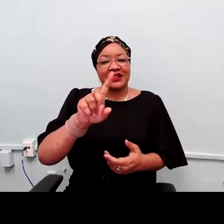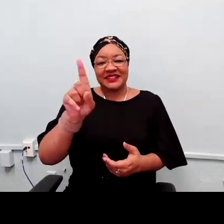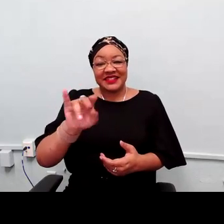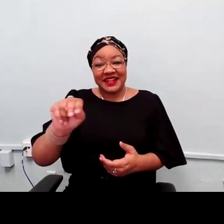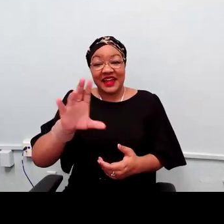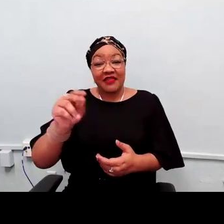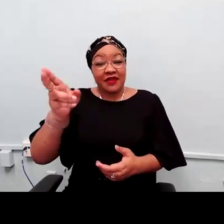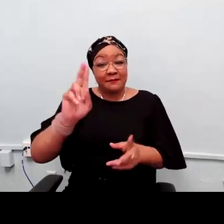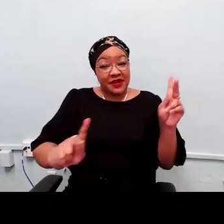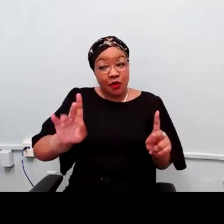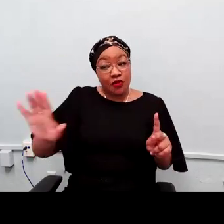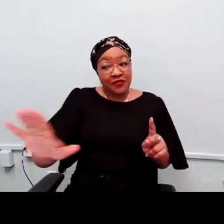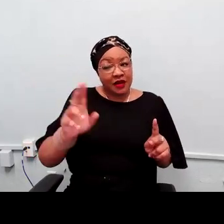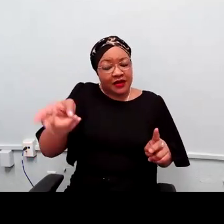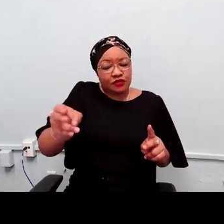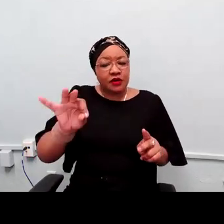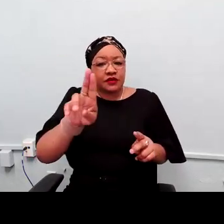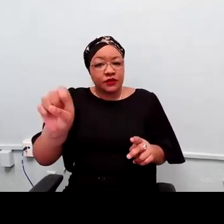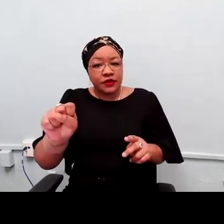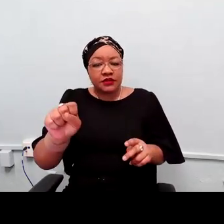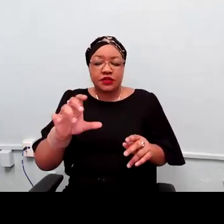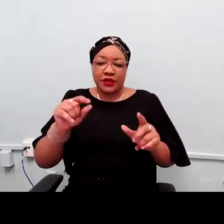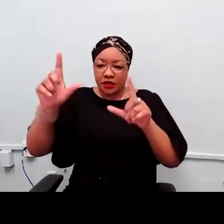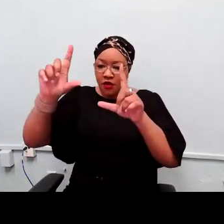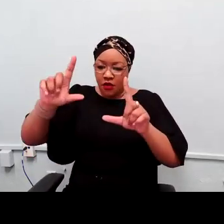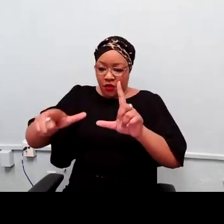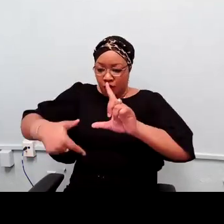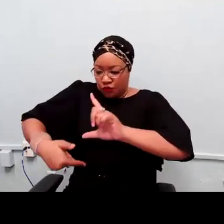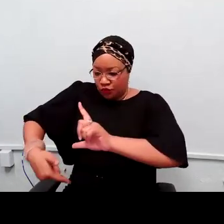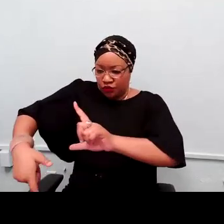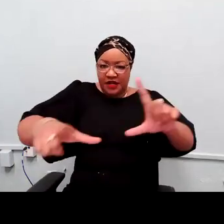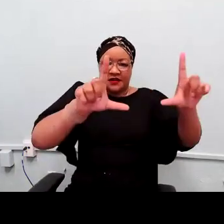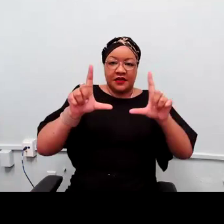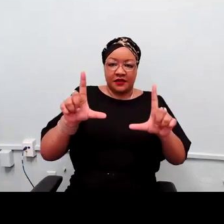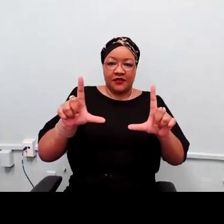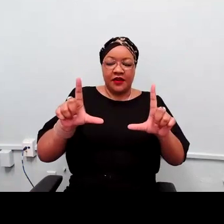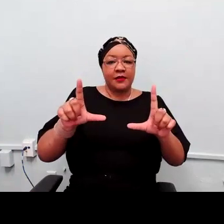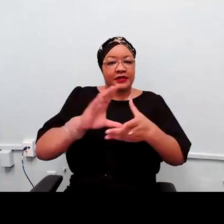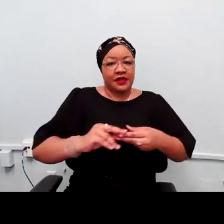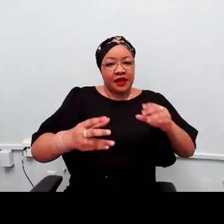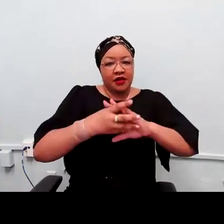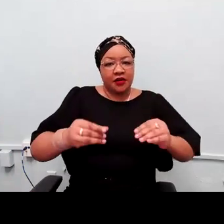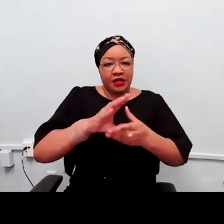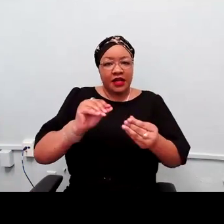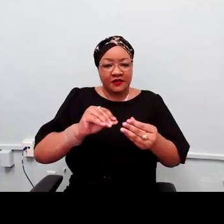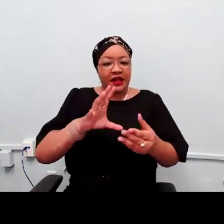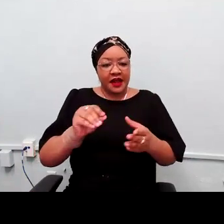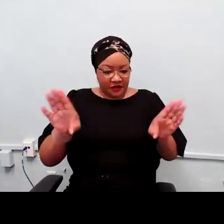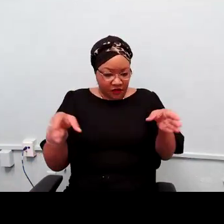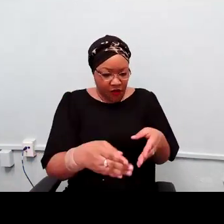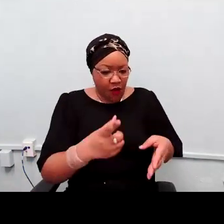like reframing the narrative, centering whose voices are heard, right? Whose voices we hear about and